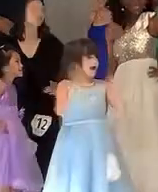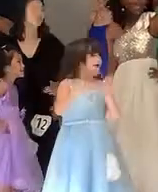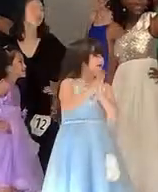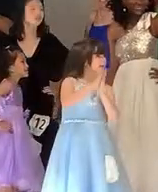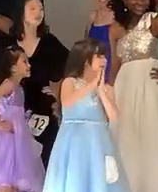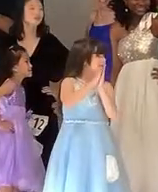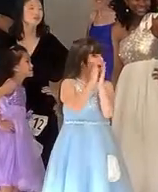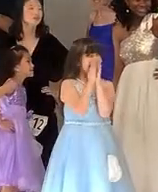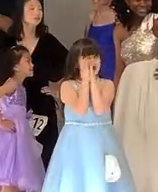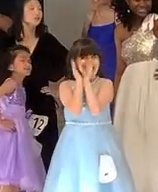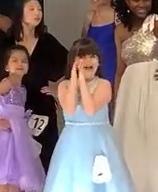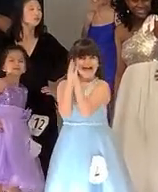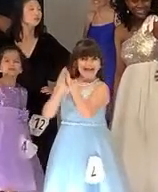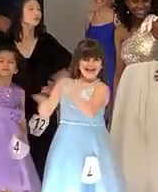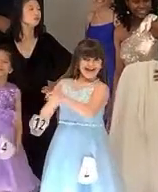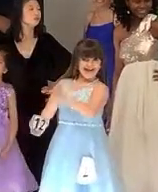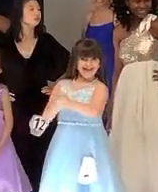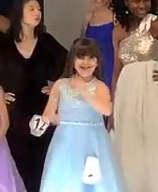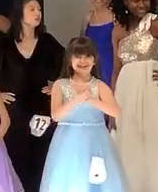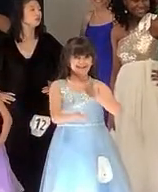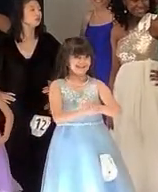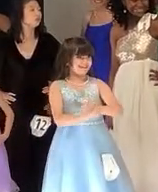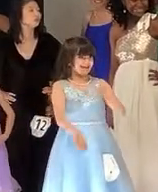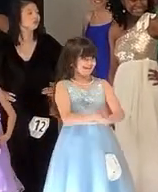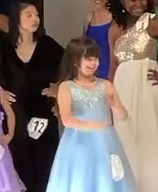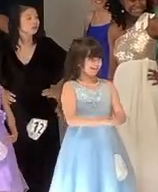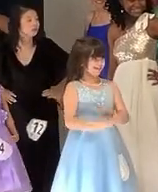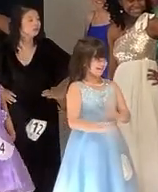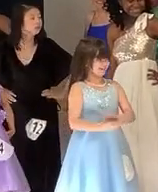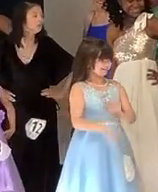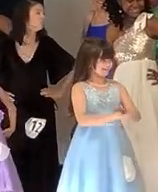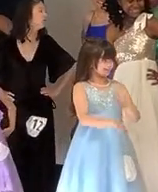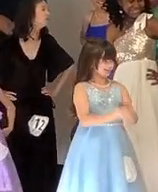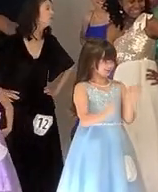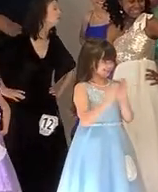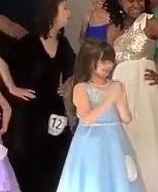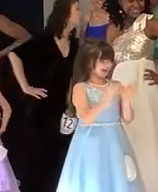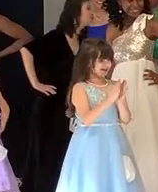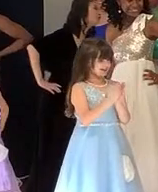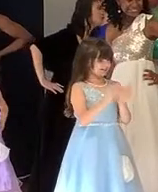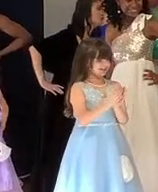Thank you.